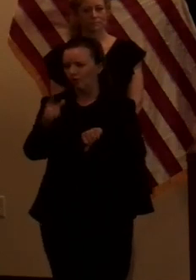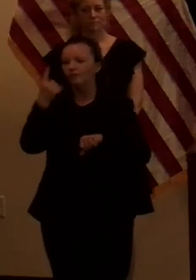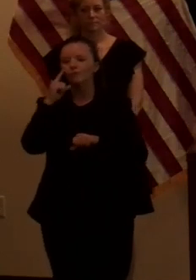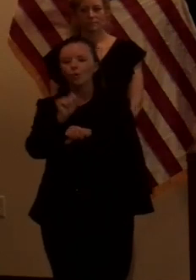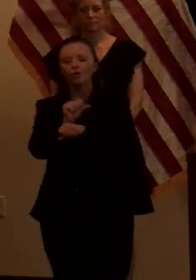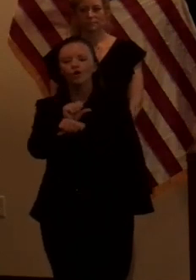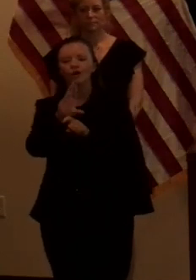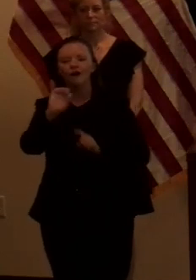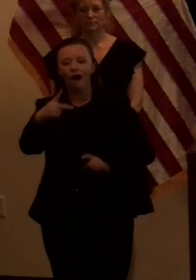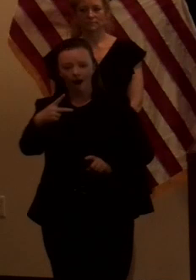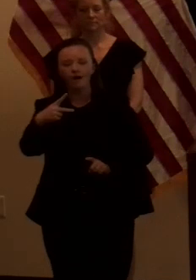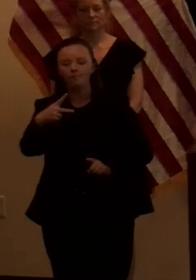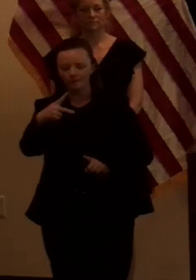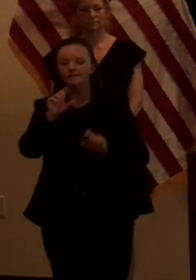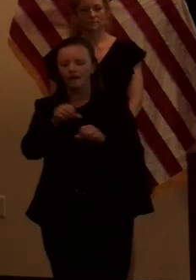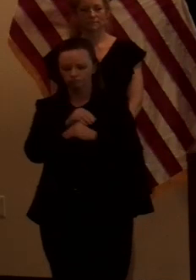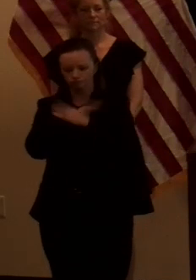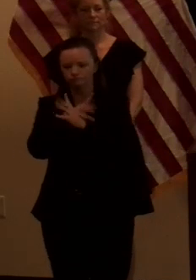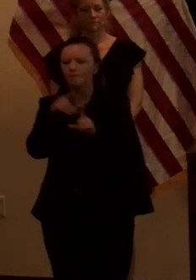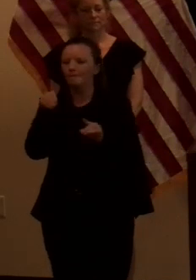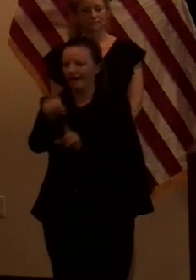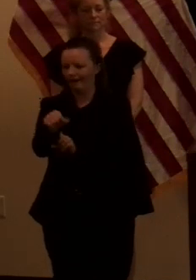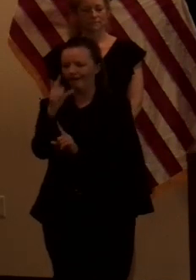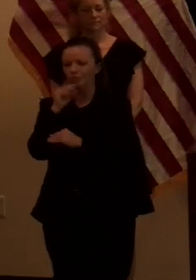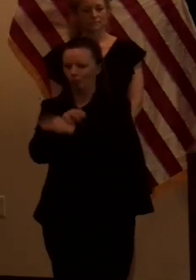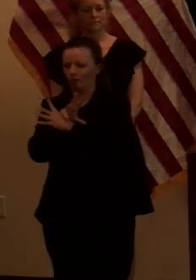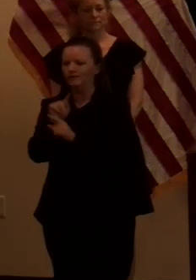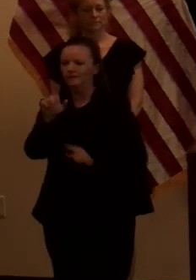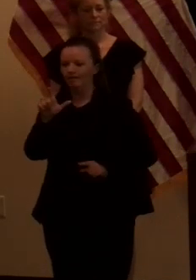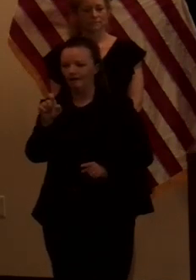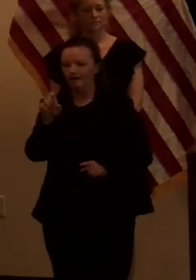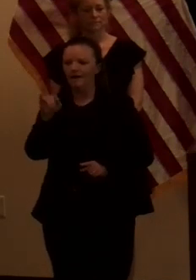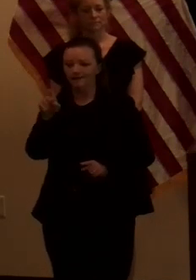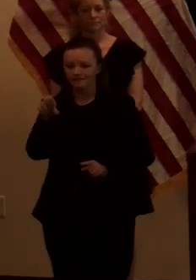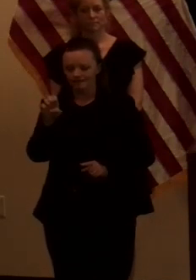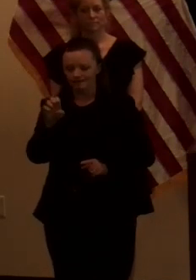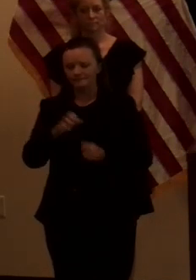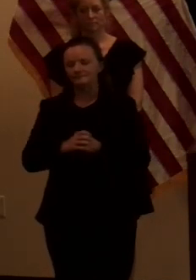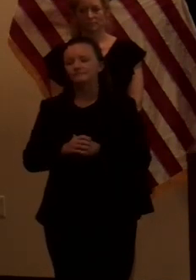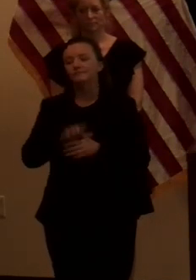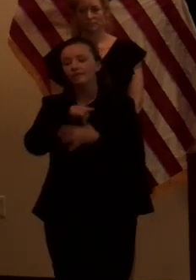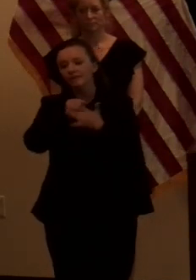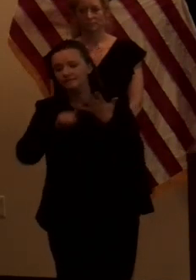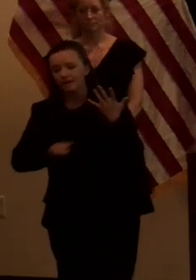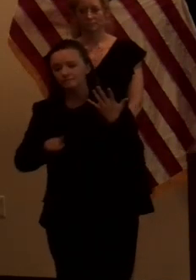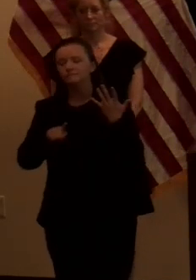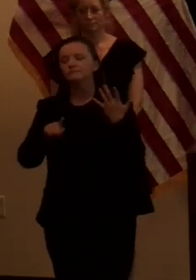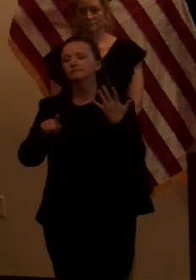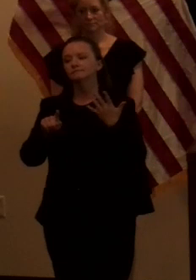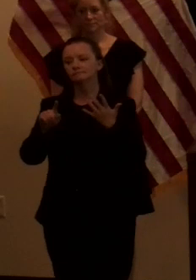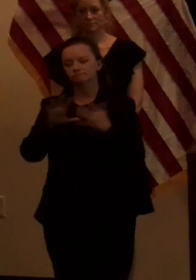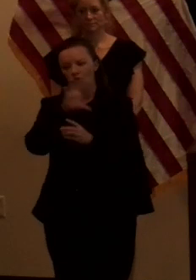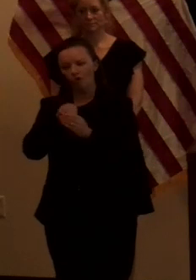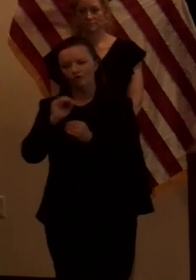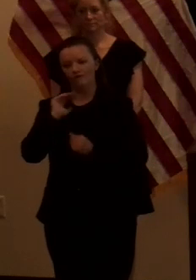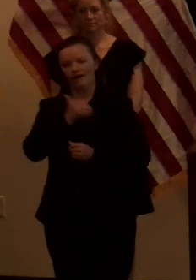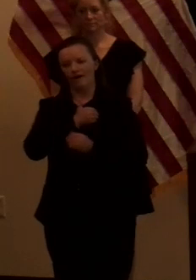comp plans to cover it. These steps and more are part of Arizona's all-hands-on-deck approach